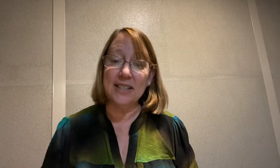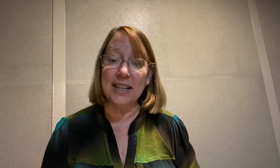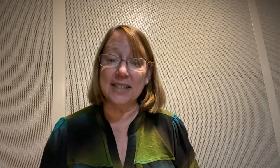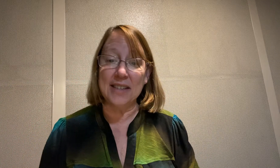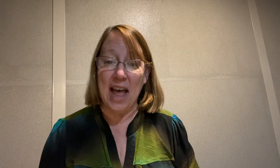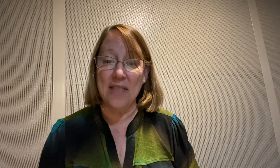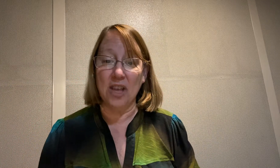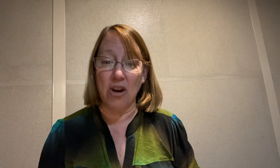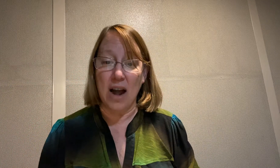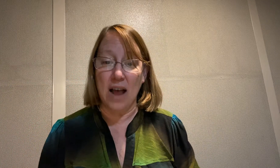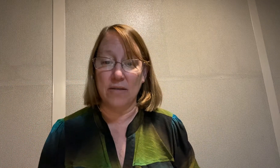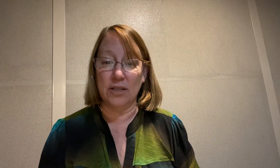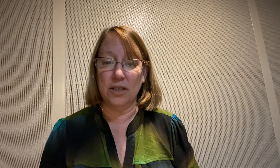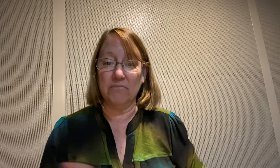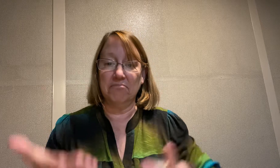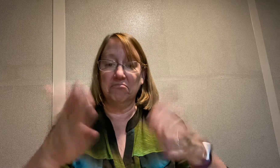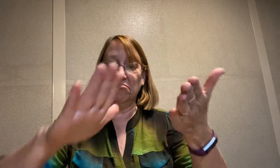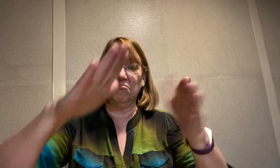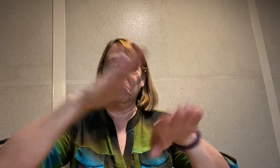senseless on the ground.